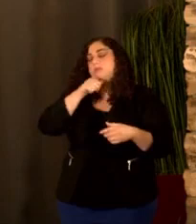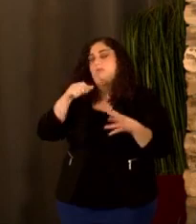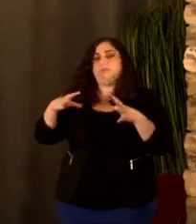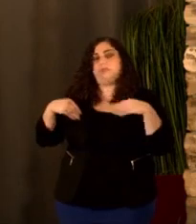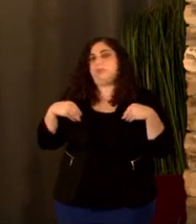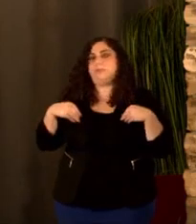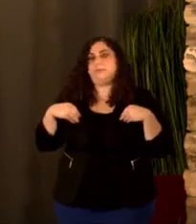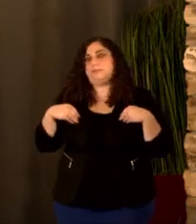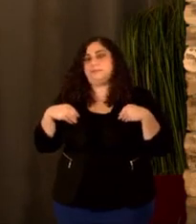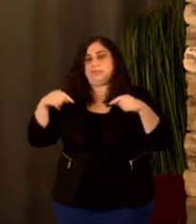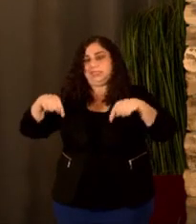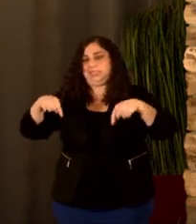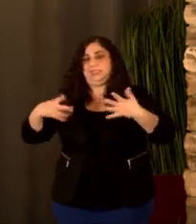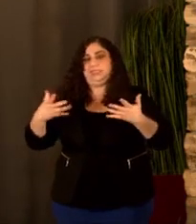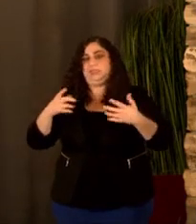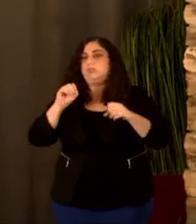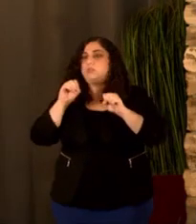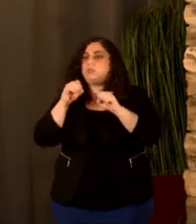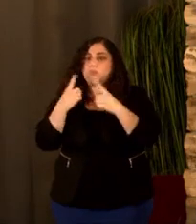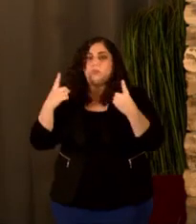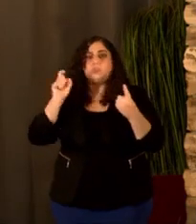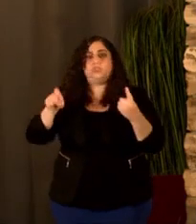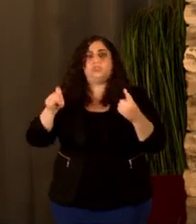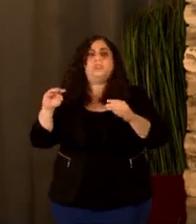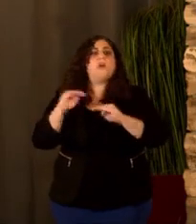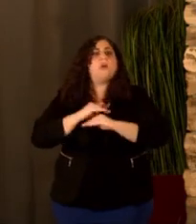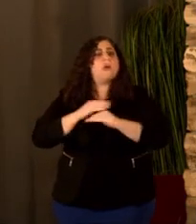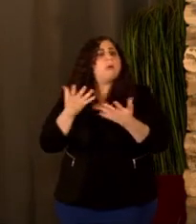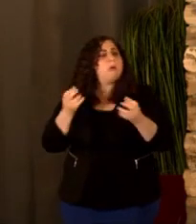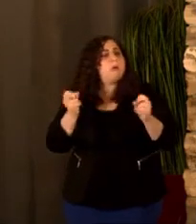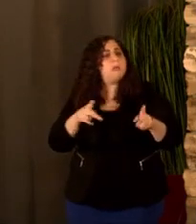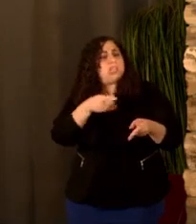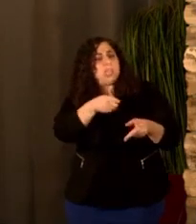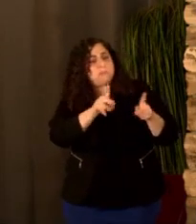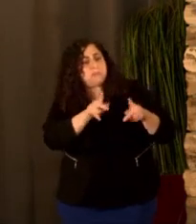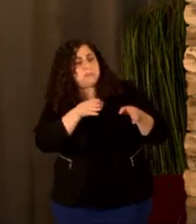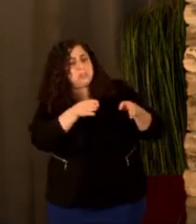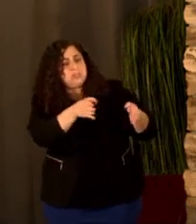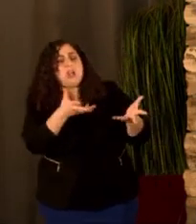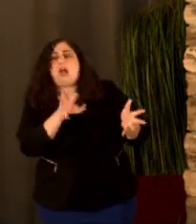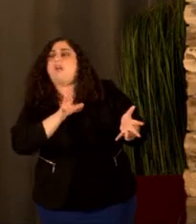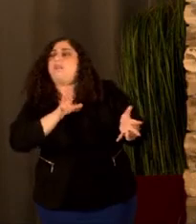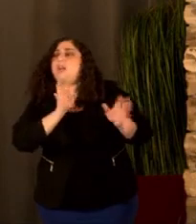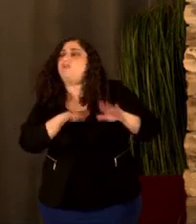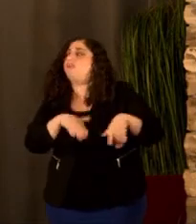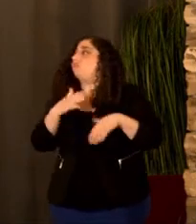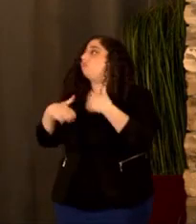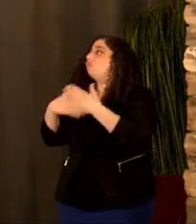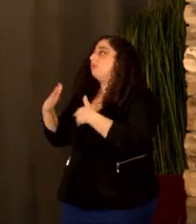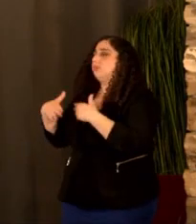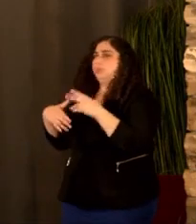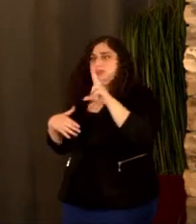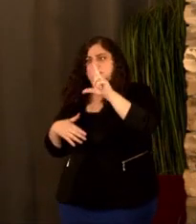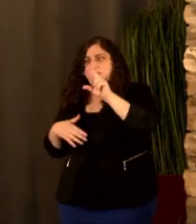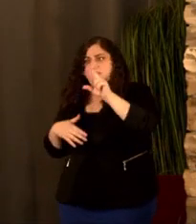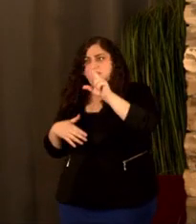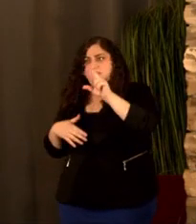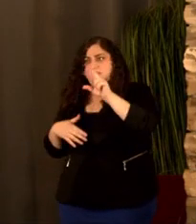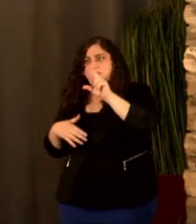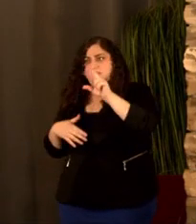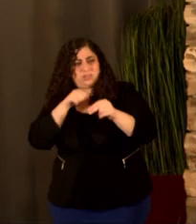one should be pleased with that. And the status quo needs to change, and the status quo is going to change. We have to change our approach, and our approach is